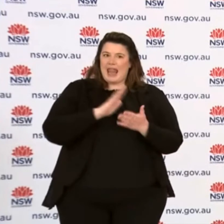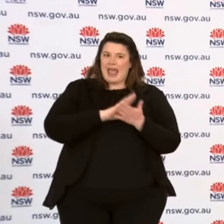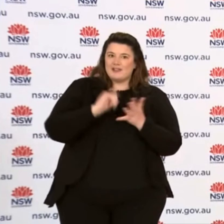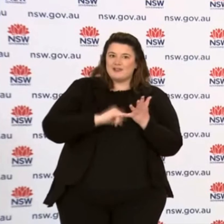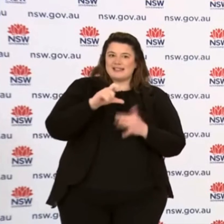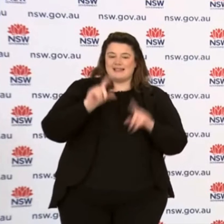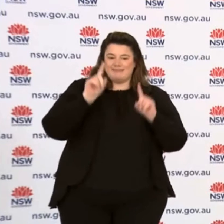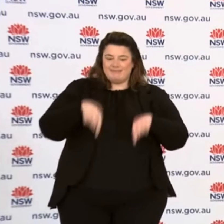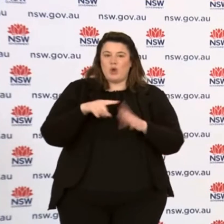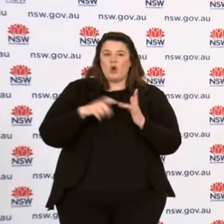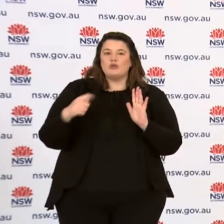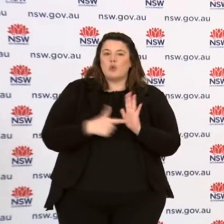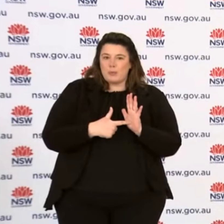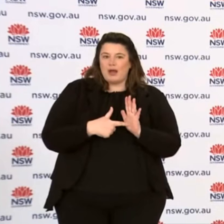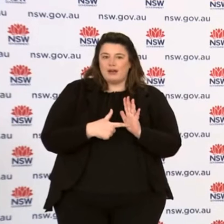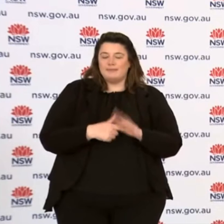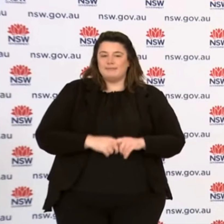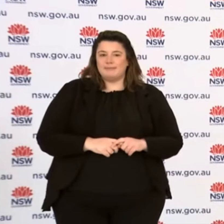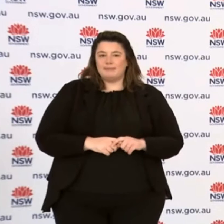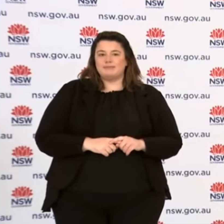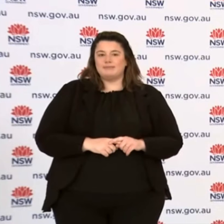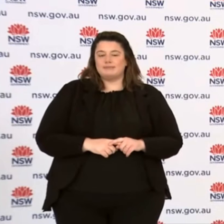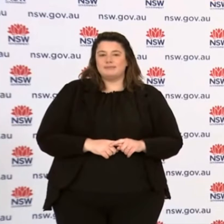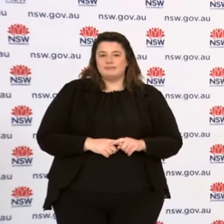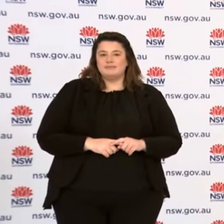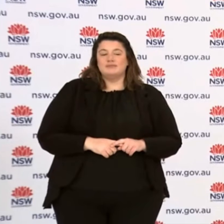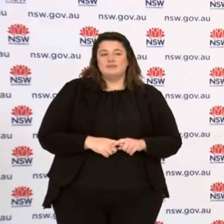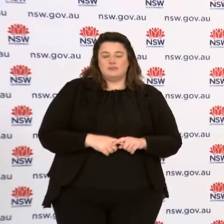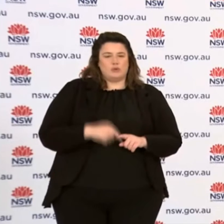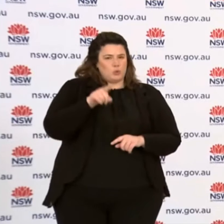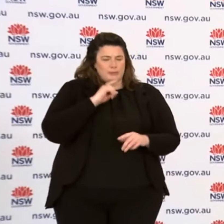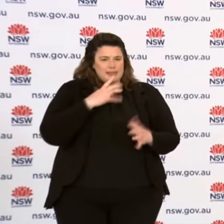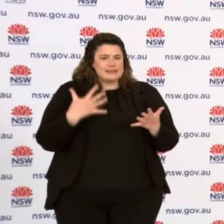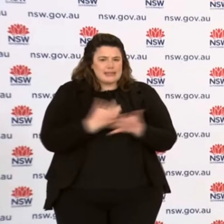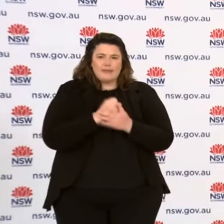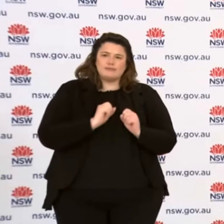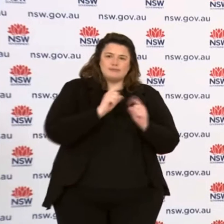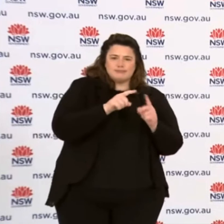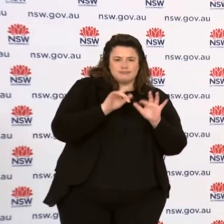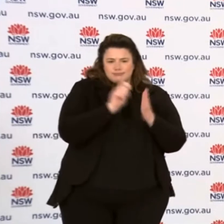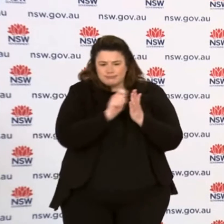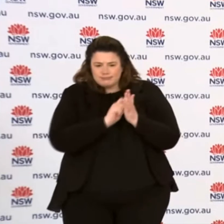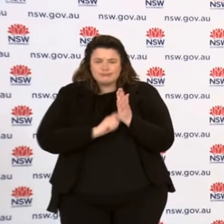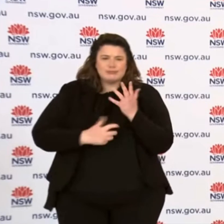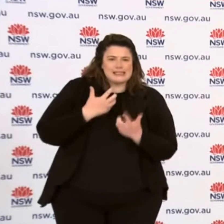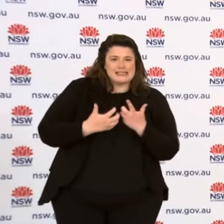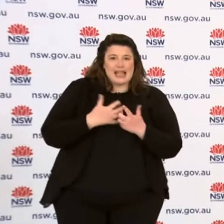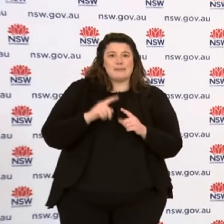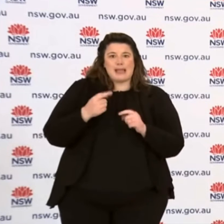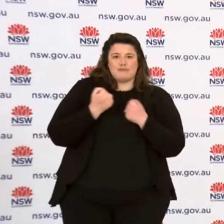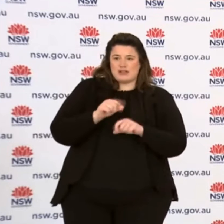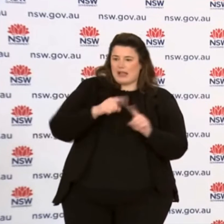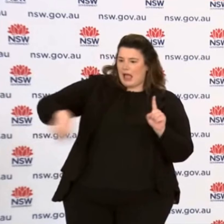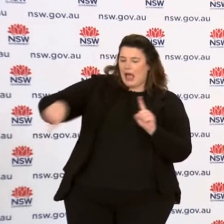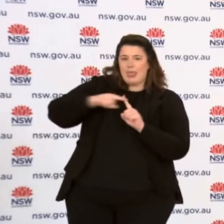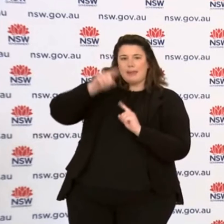October. So you will be very, very safe to go and do your exams and keep all the other young people safe when they're doing theirs. Sorry,